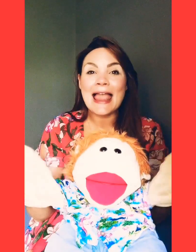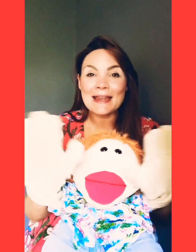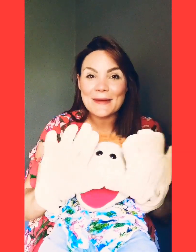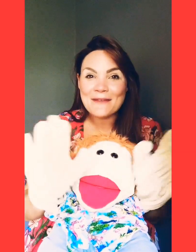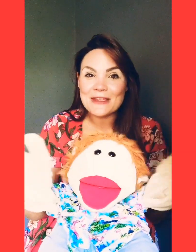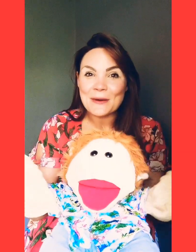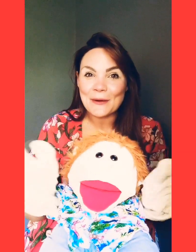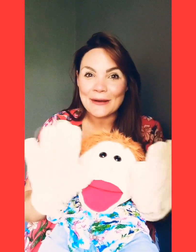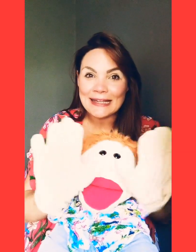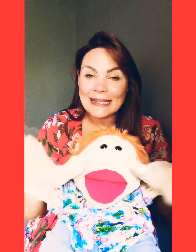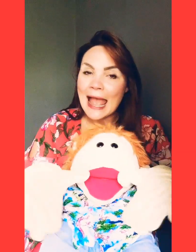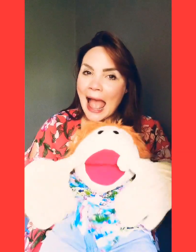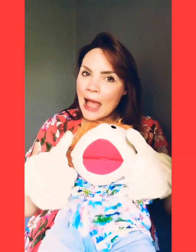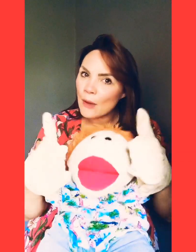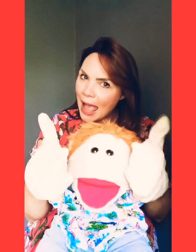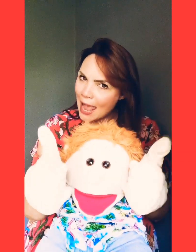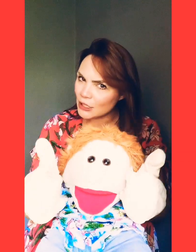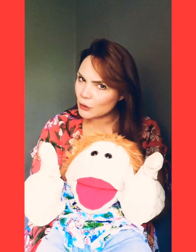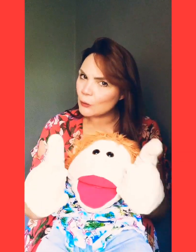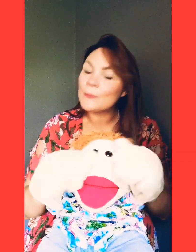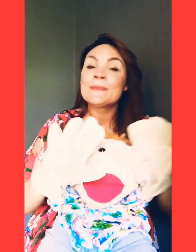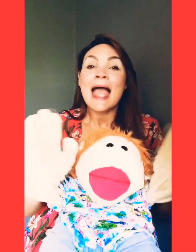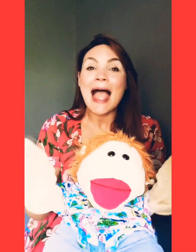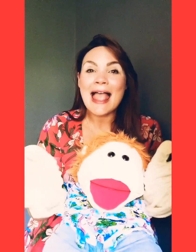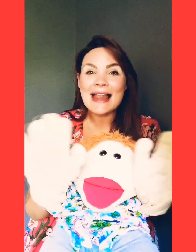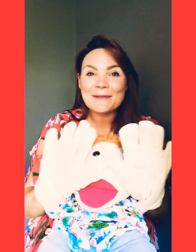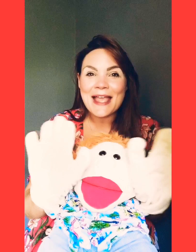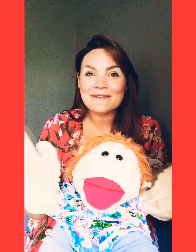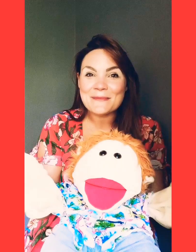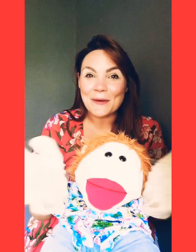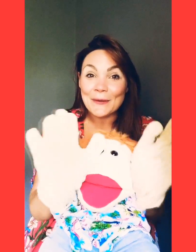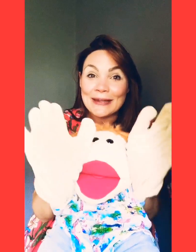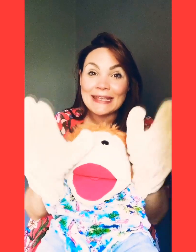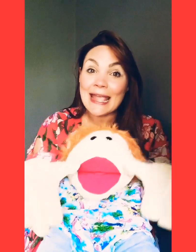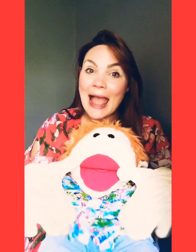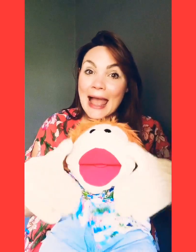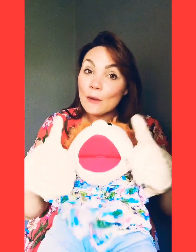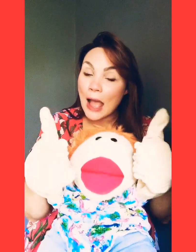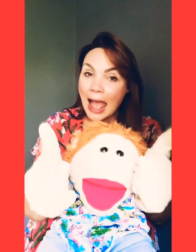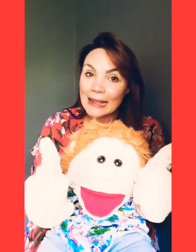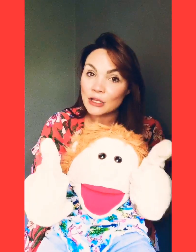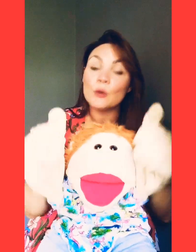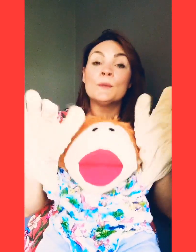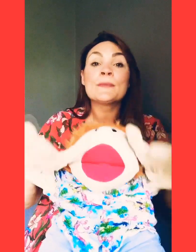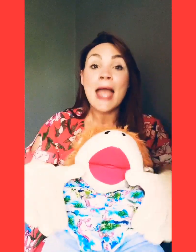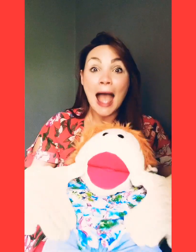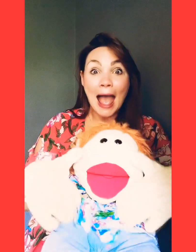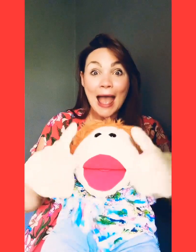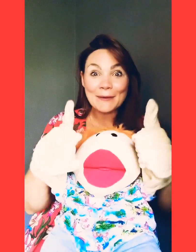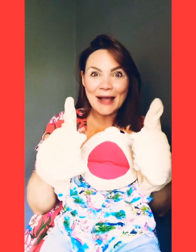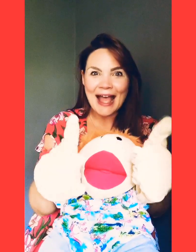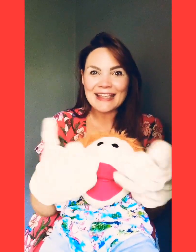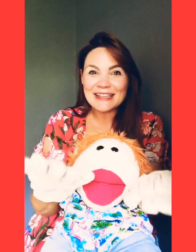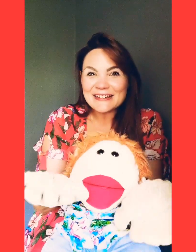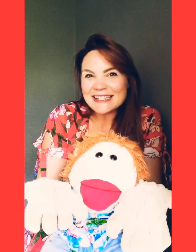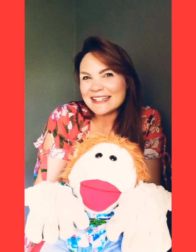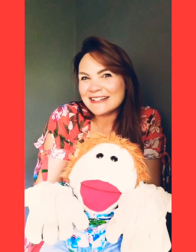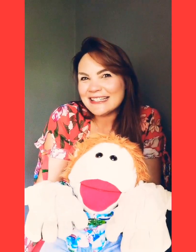Hello, everybody. How are you? Hello, everybody. How are you? How are you